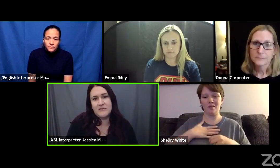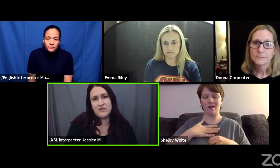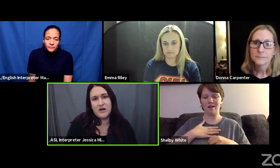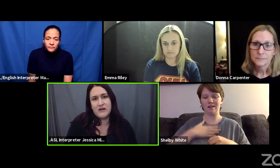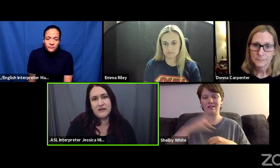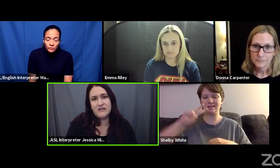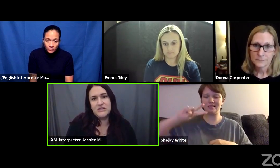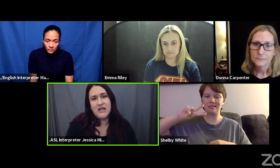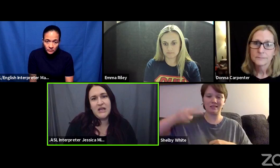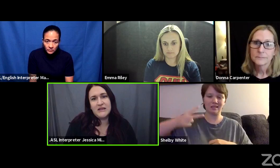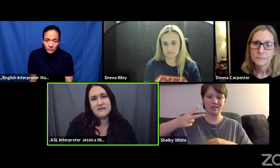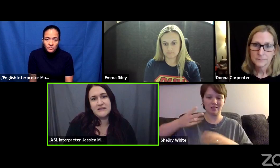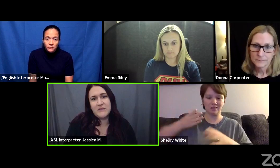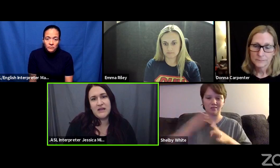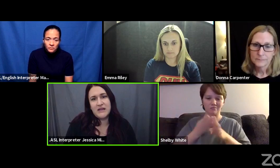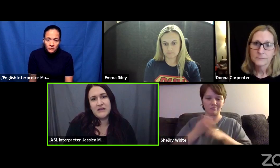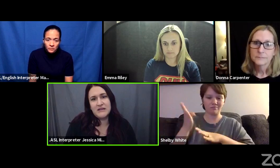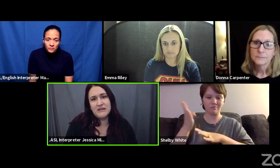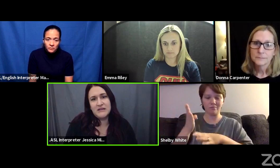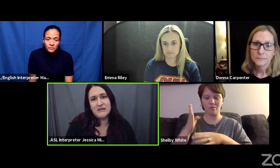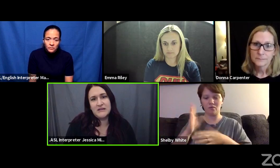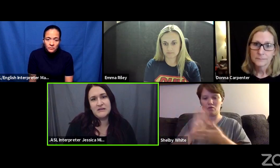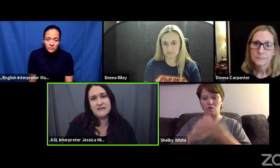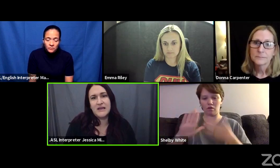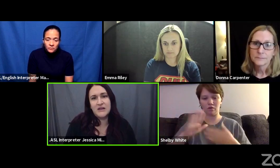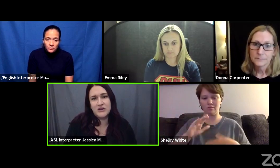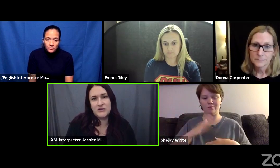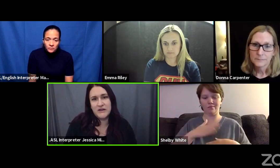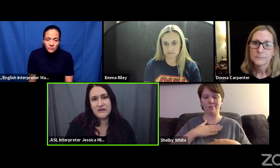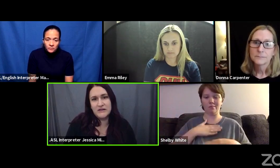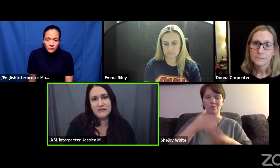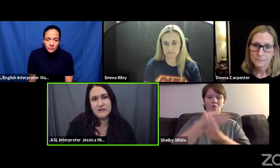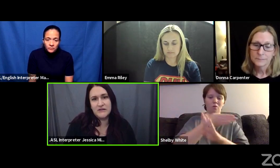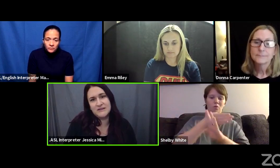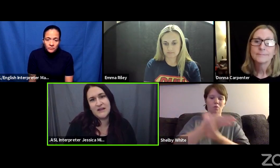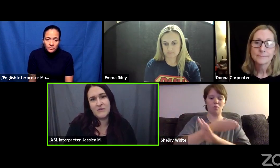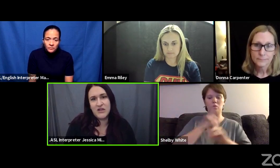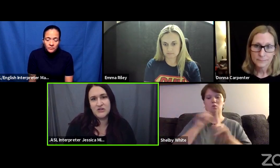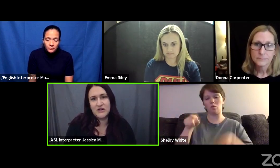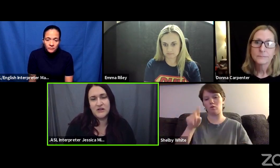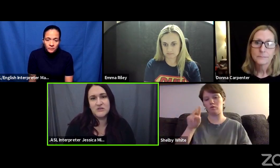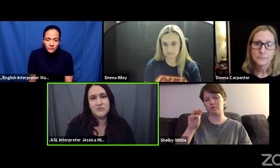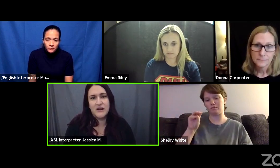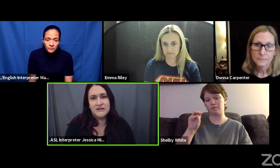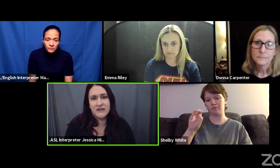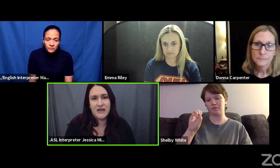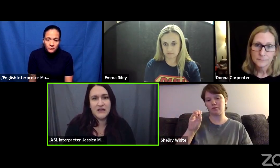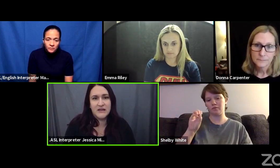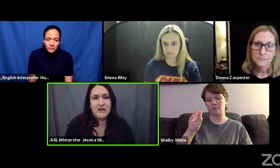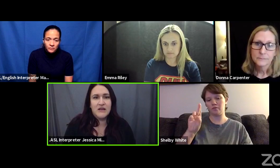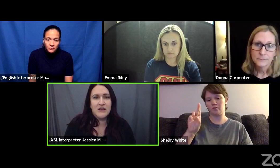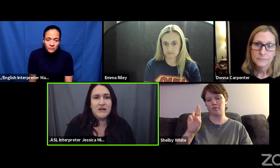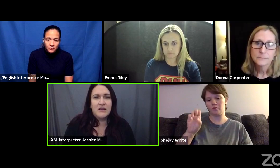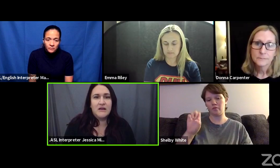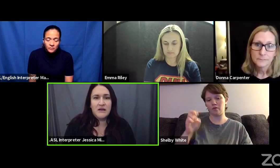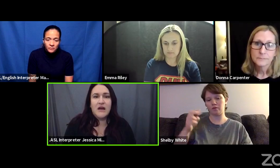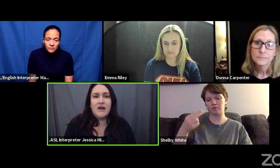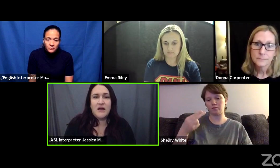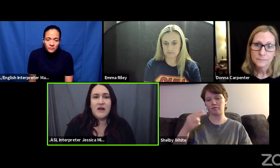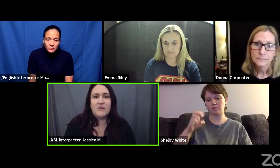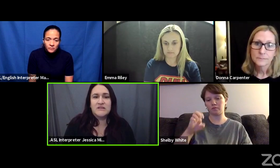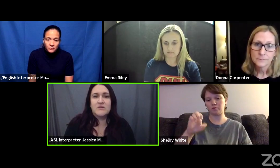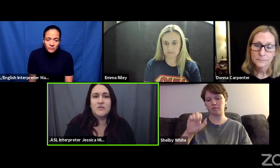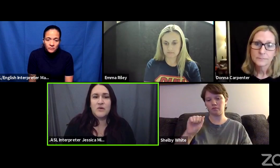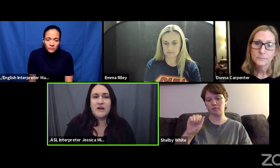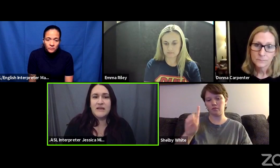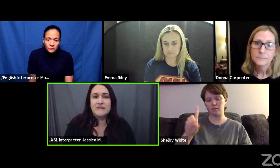I've had them through college. This is my 2nd career or 2nd major in college. Prior to that,